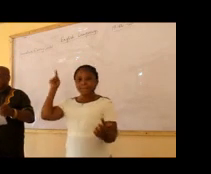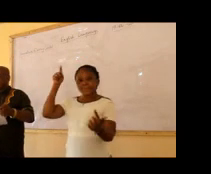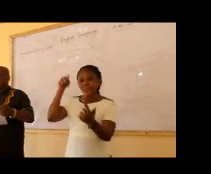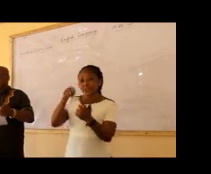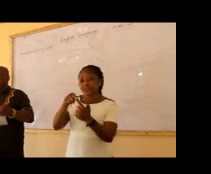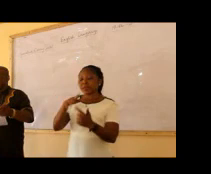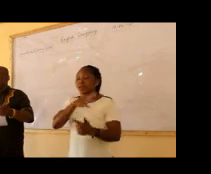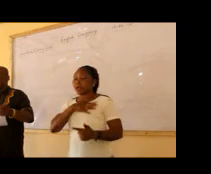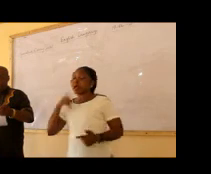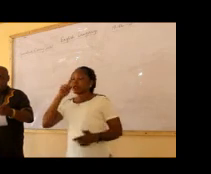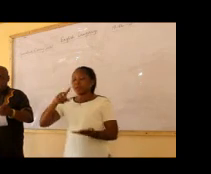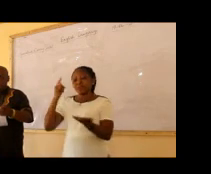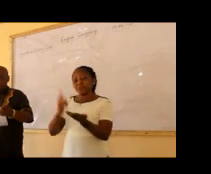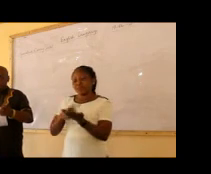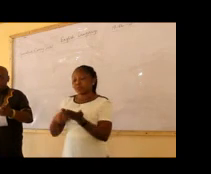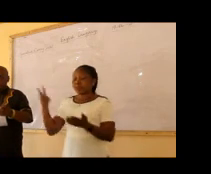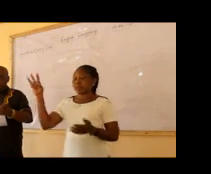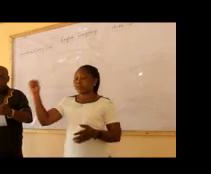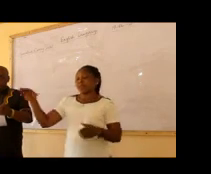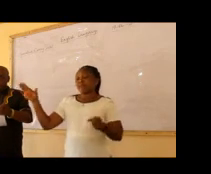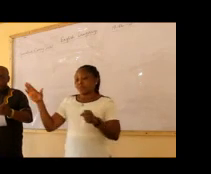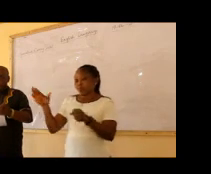you discuss them fully,